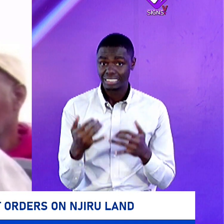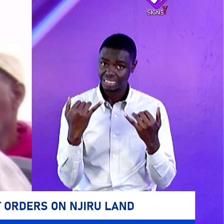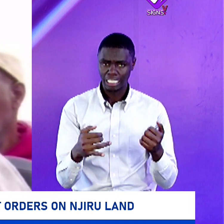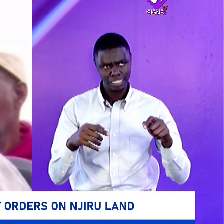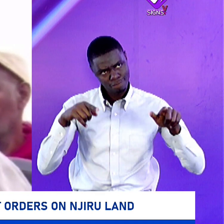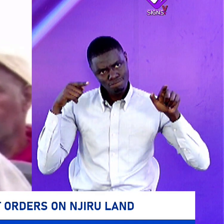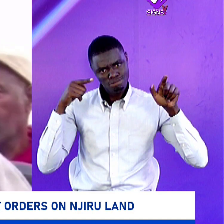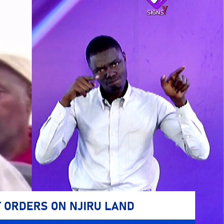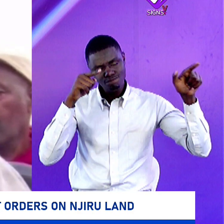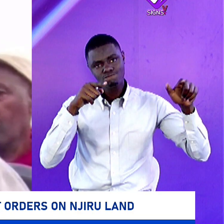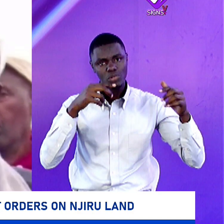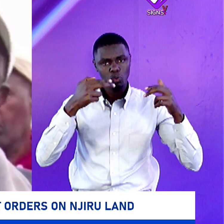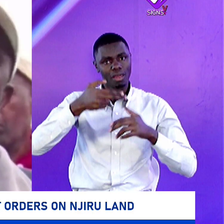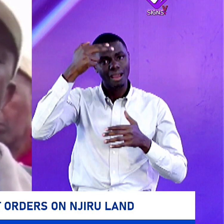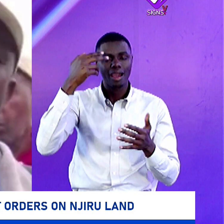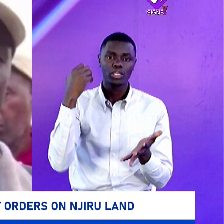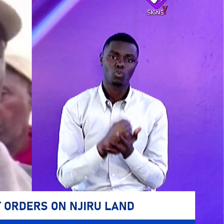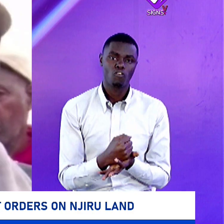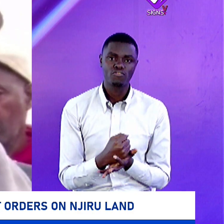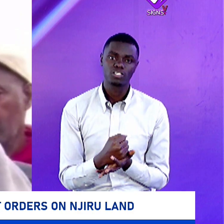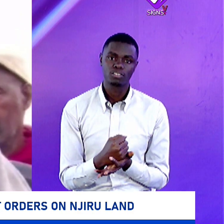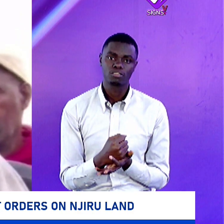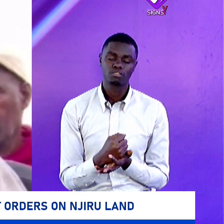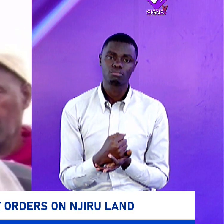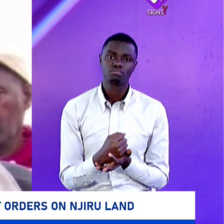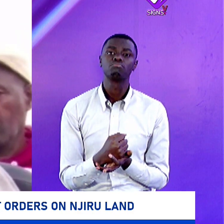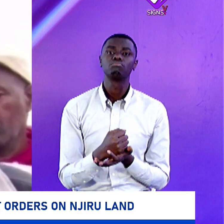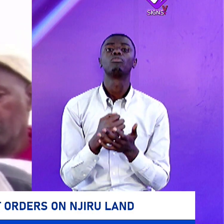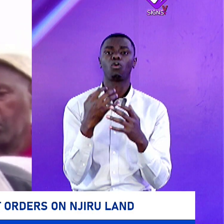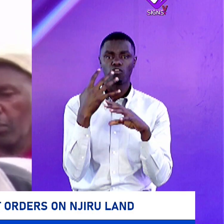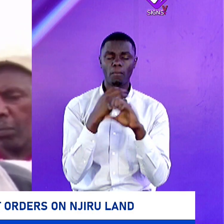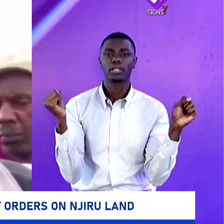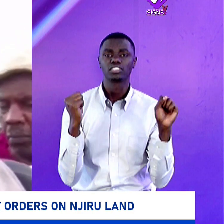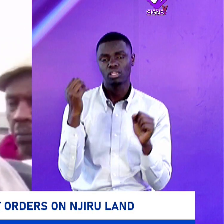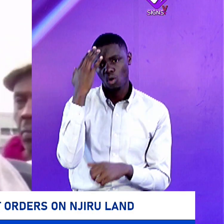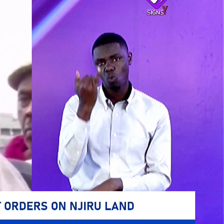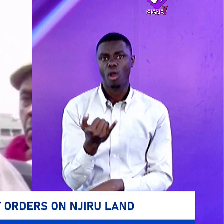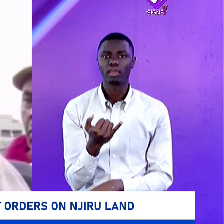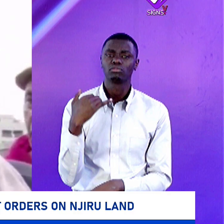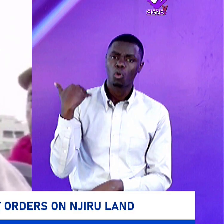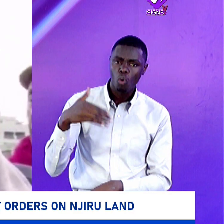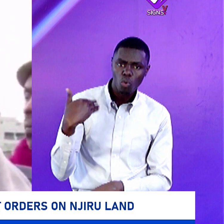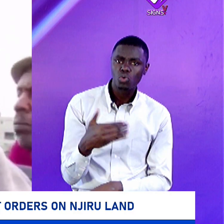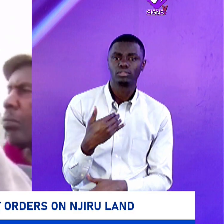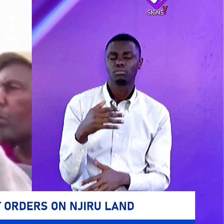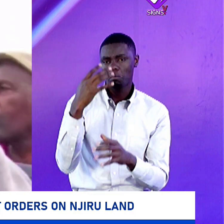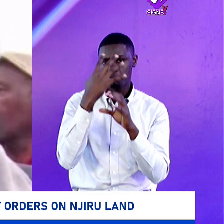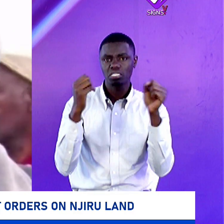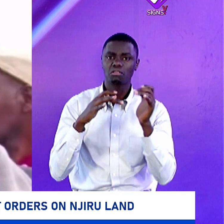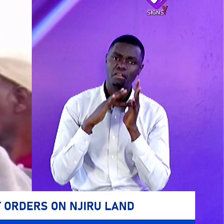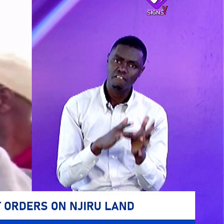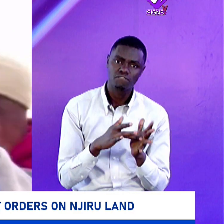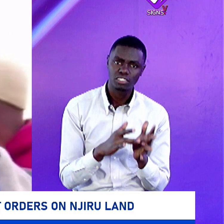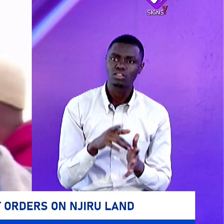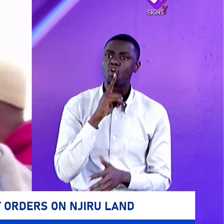highest office ambayo ni our beloved president. Because from time to time and I emphasize,